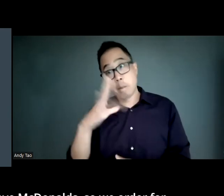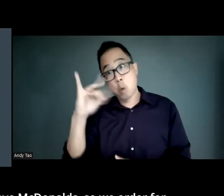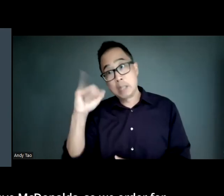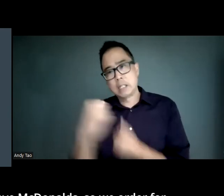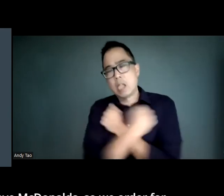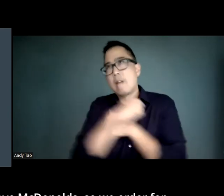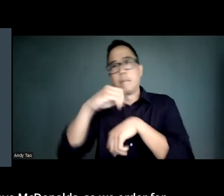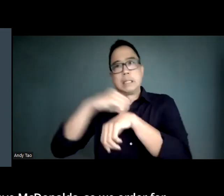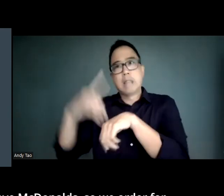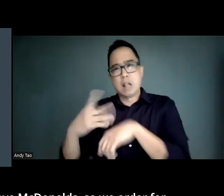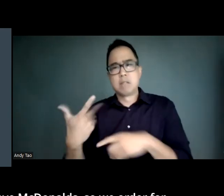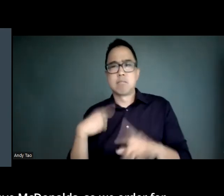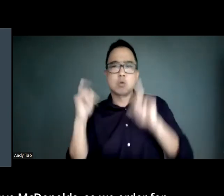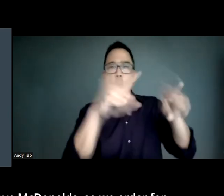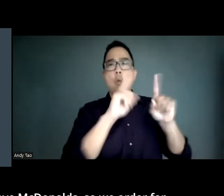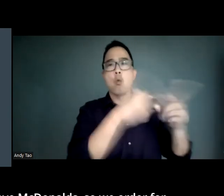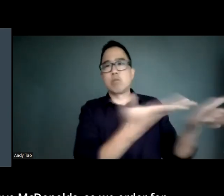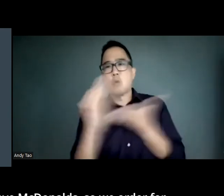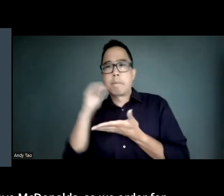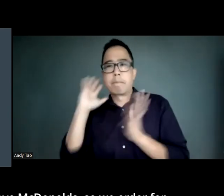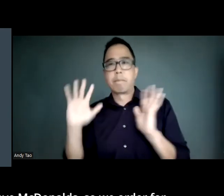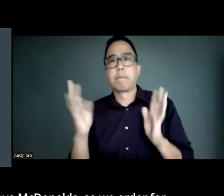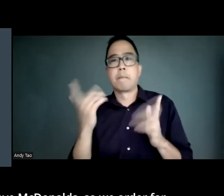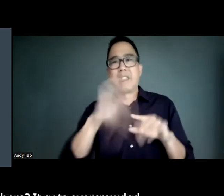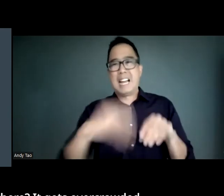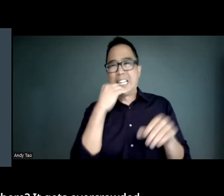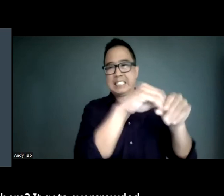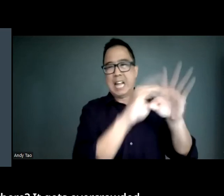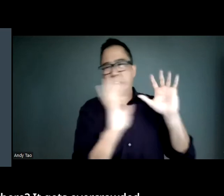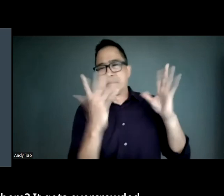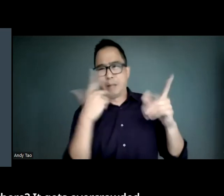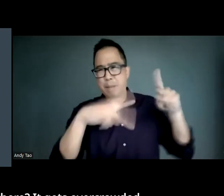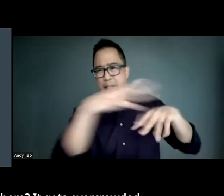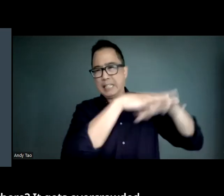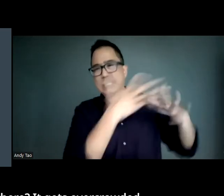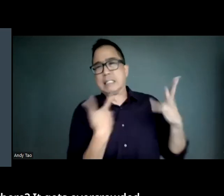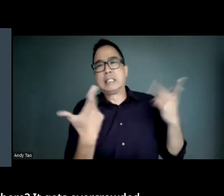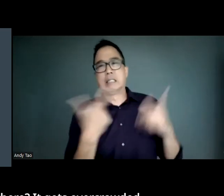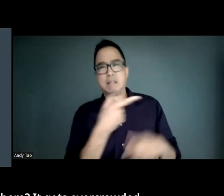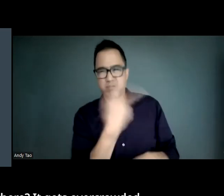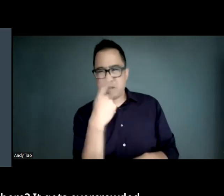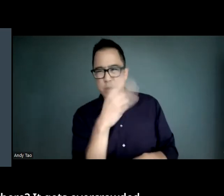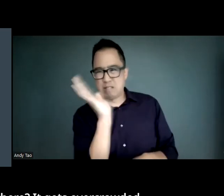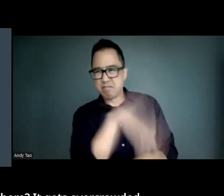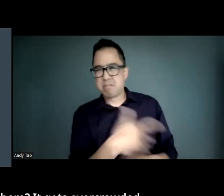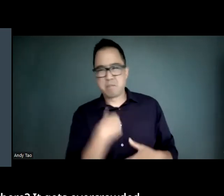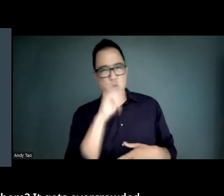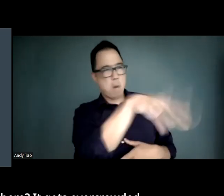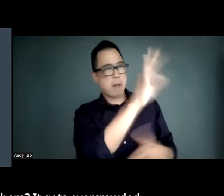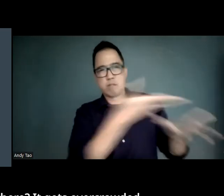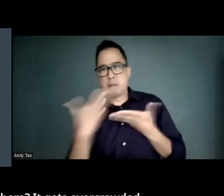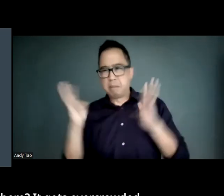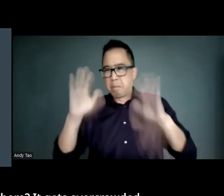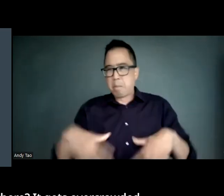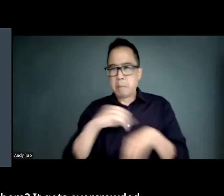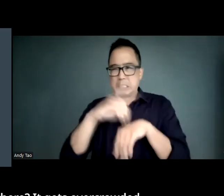indoors. McDonald's, I have two boys. They love McDonald's. And we pick up the food and bring it home. You